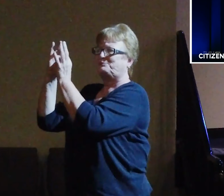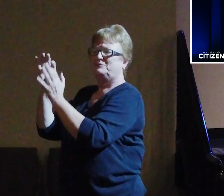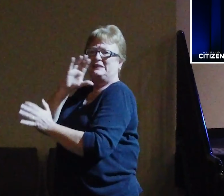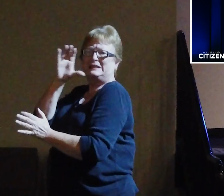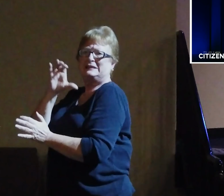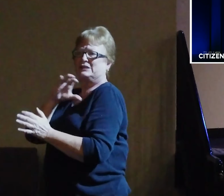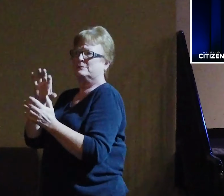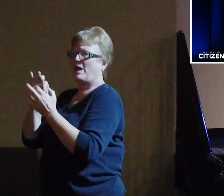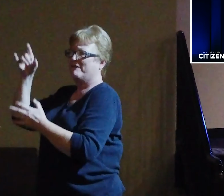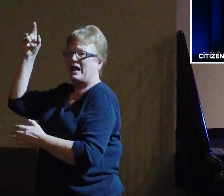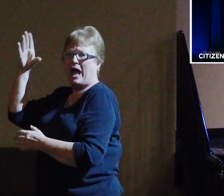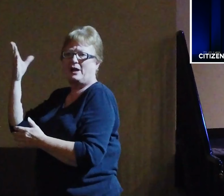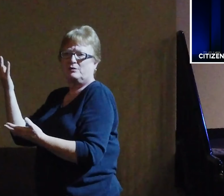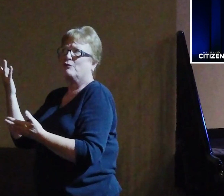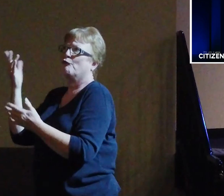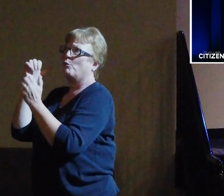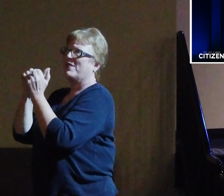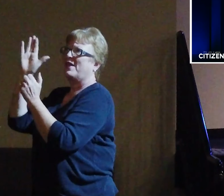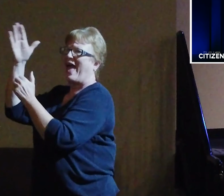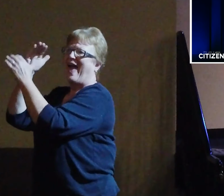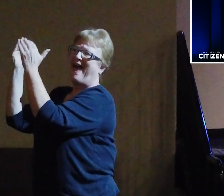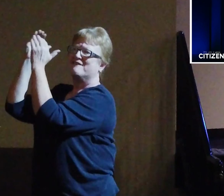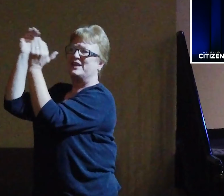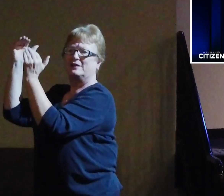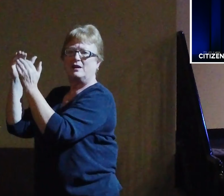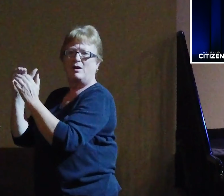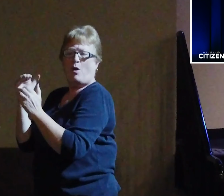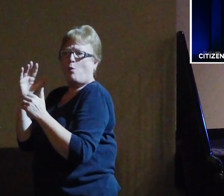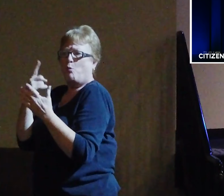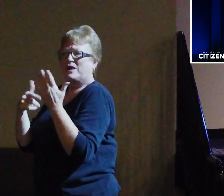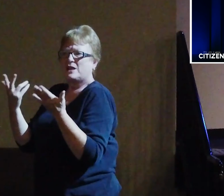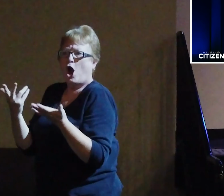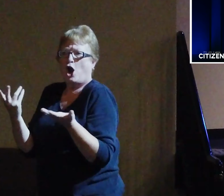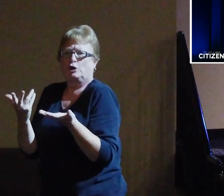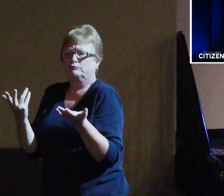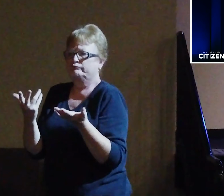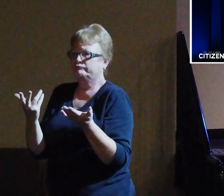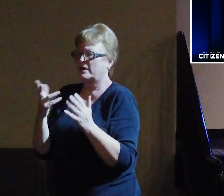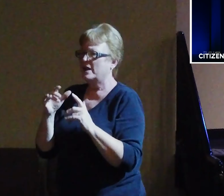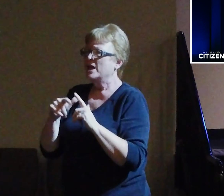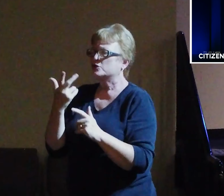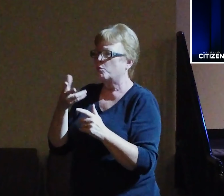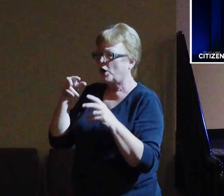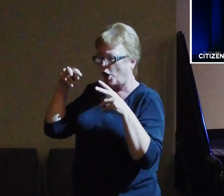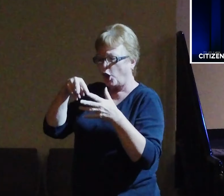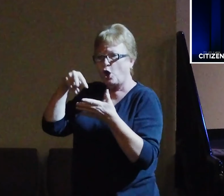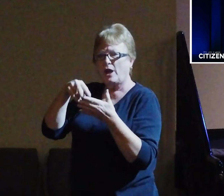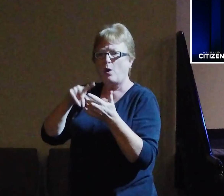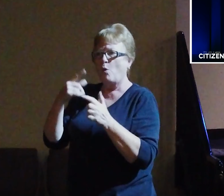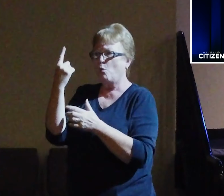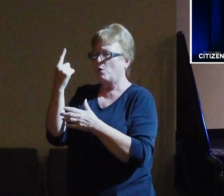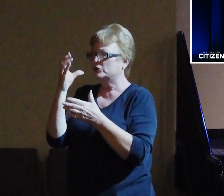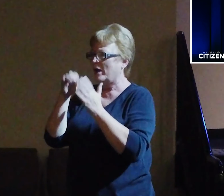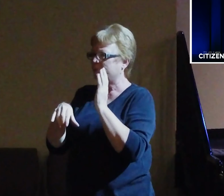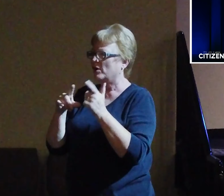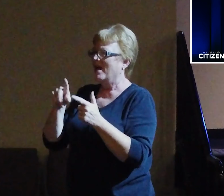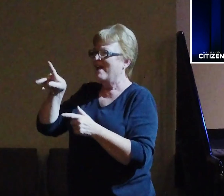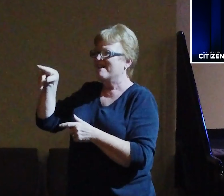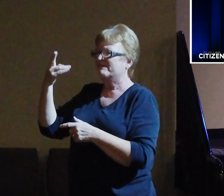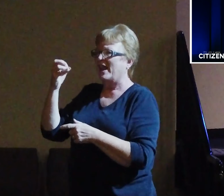to say about that. But we're going to focus in on one passage in Philippians. Philippians chapter one, verses 20,